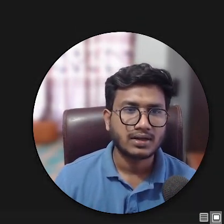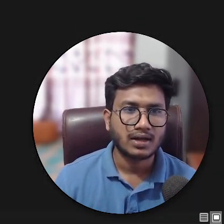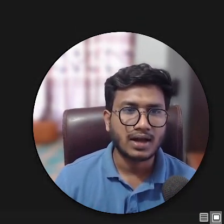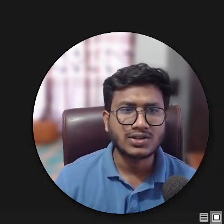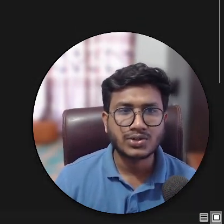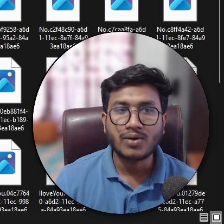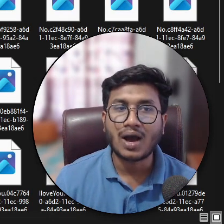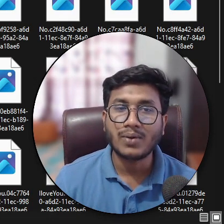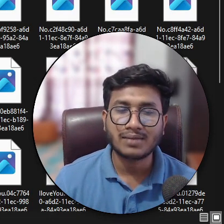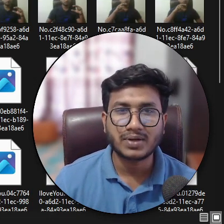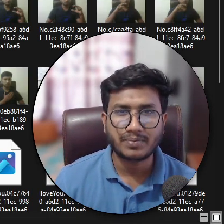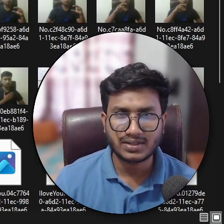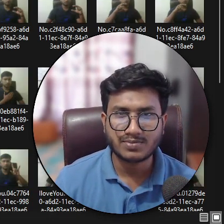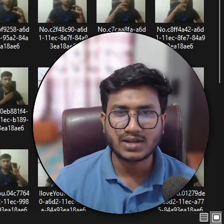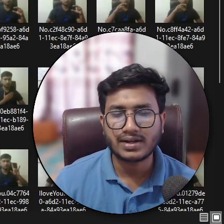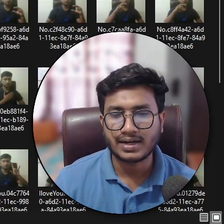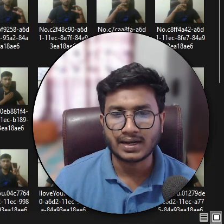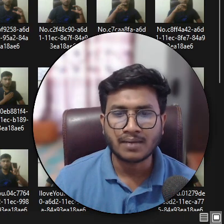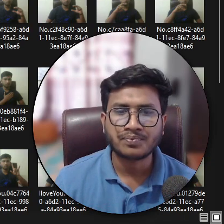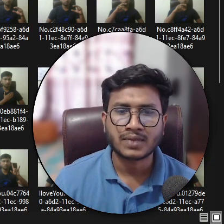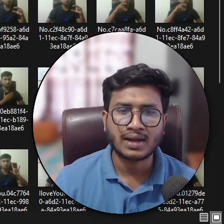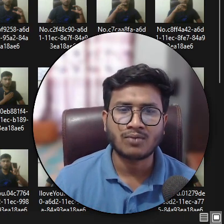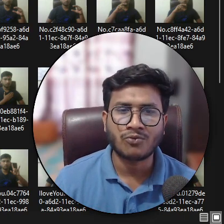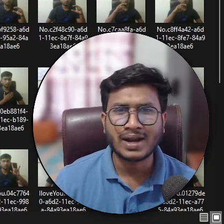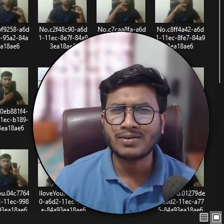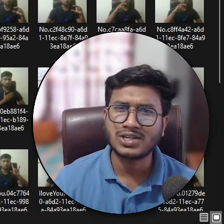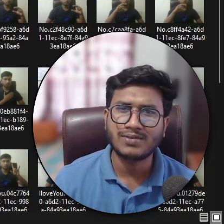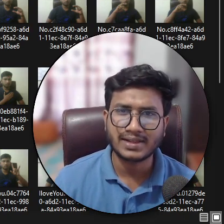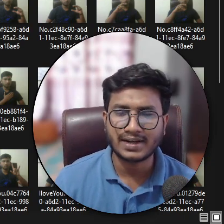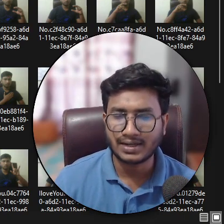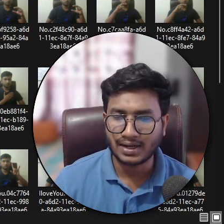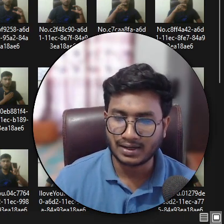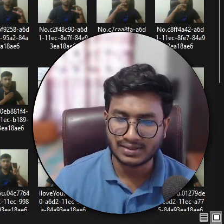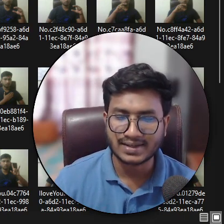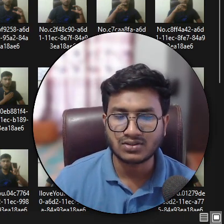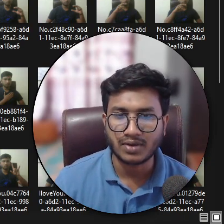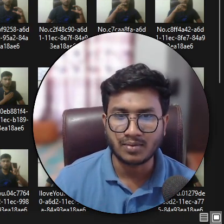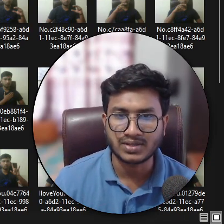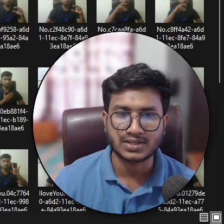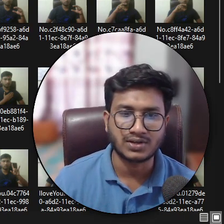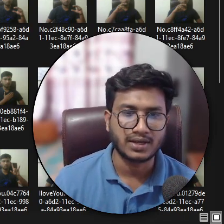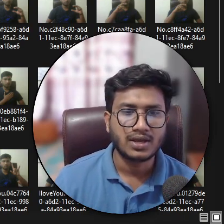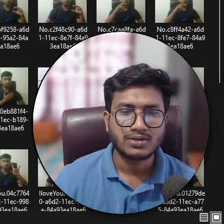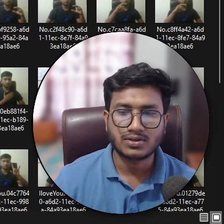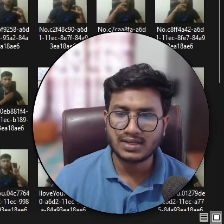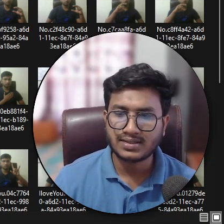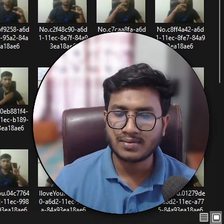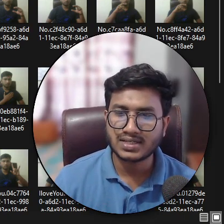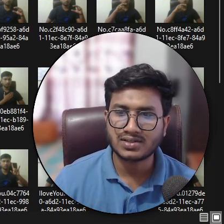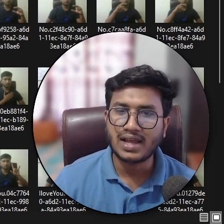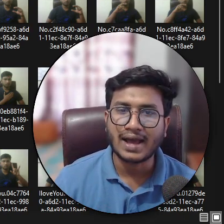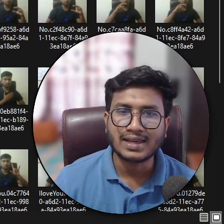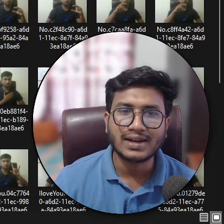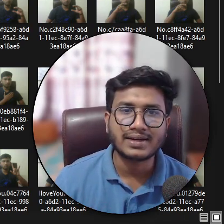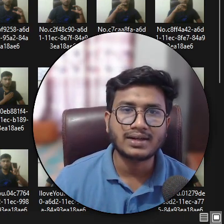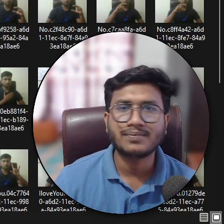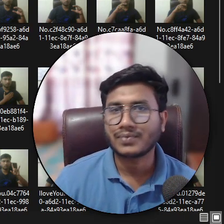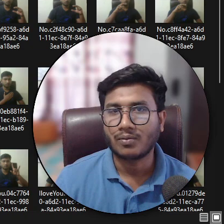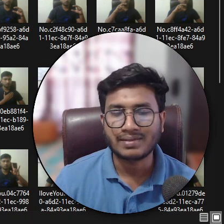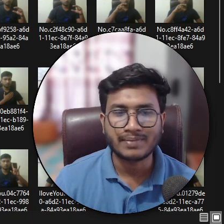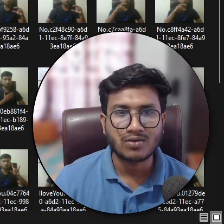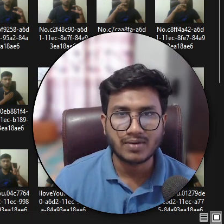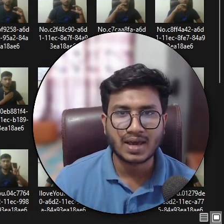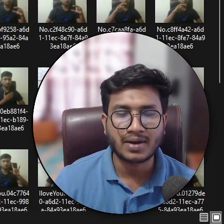prepared. I'll show you how we can prepare this particular data and where you actually will get these kinds of image actually. So this image actually I